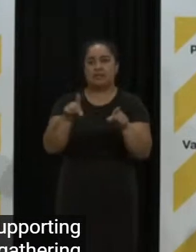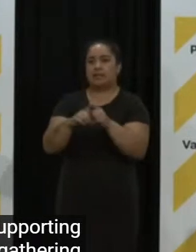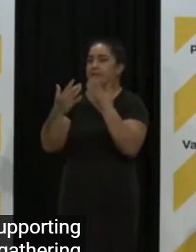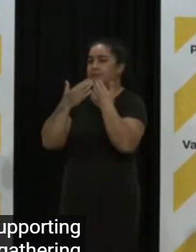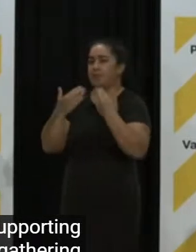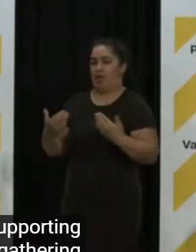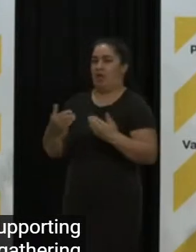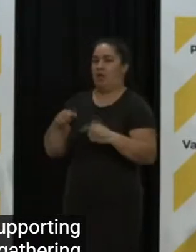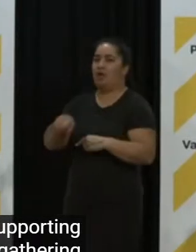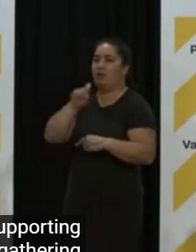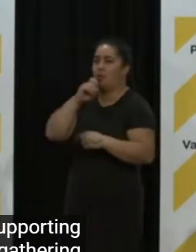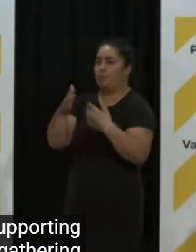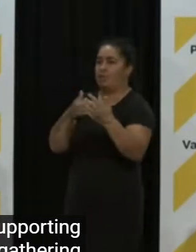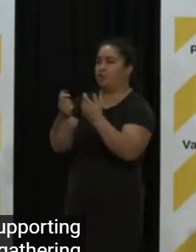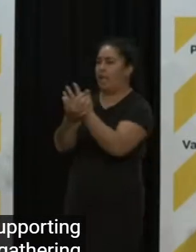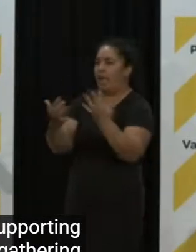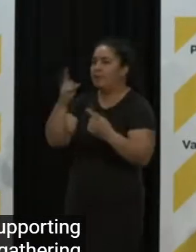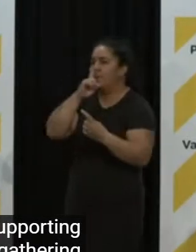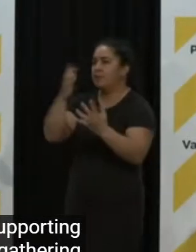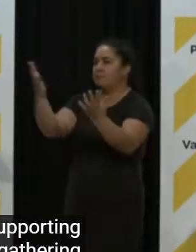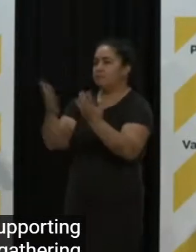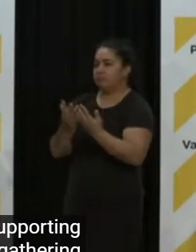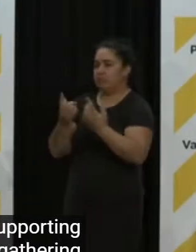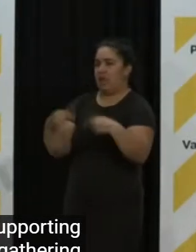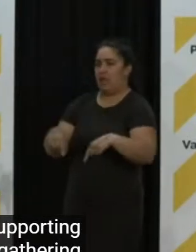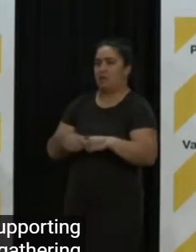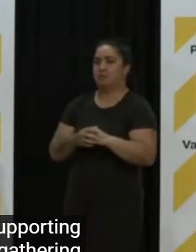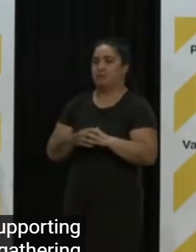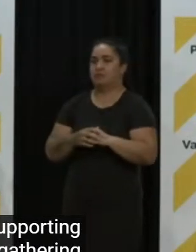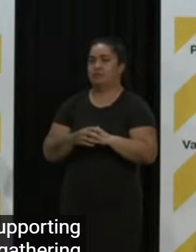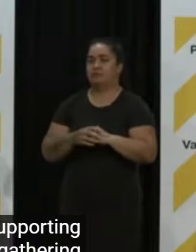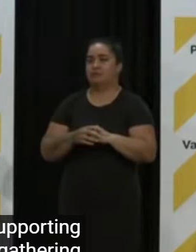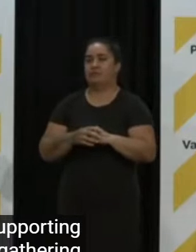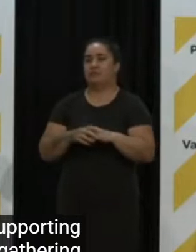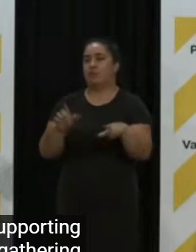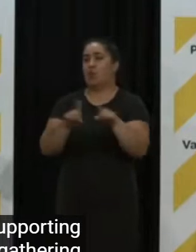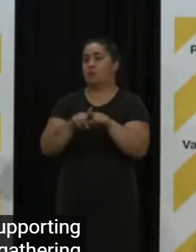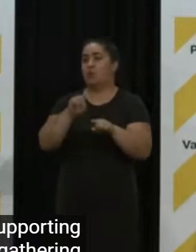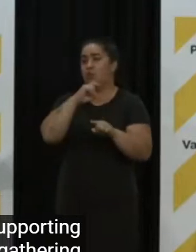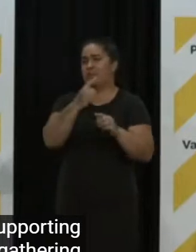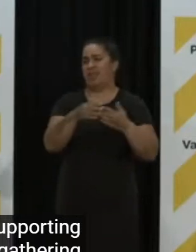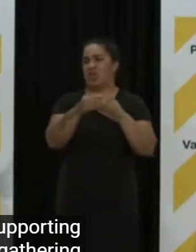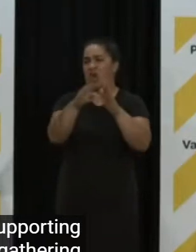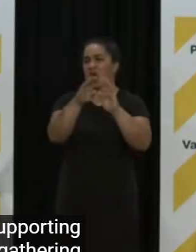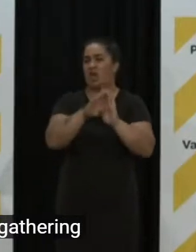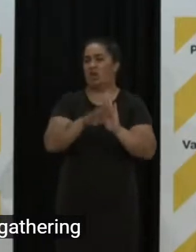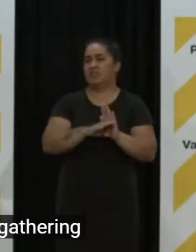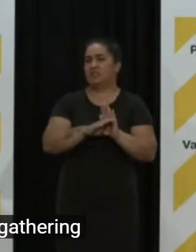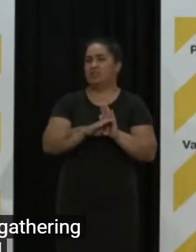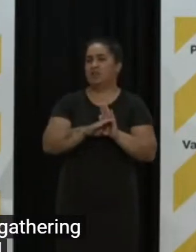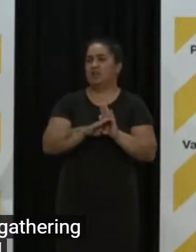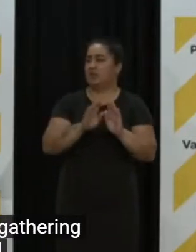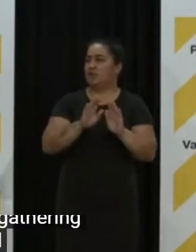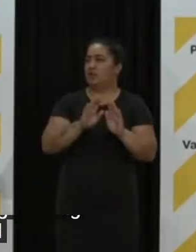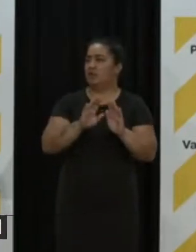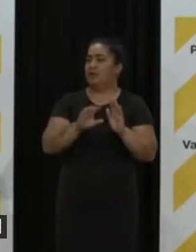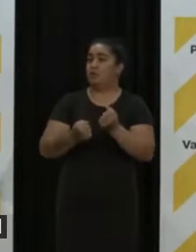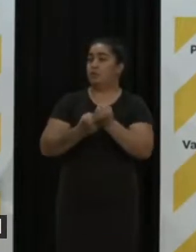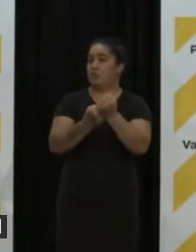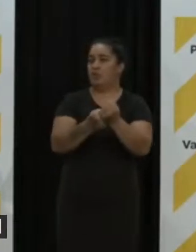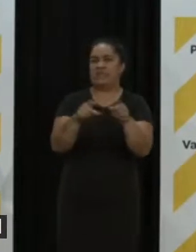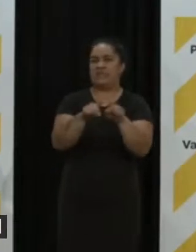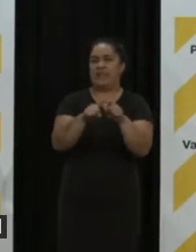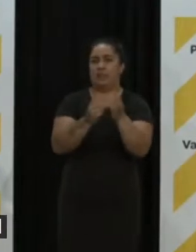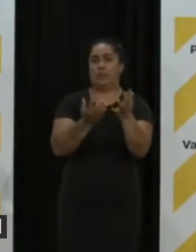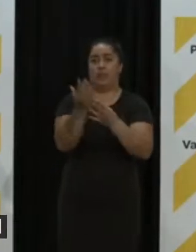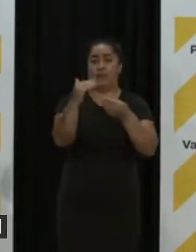no different. There is also, there will be guidance that goes out to support, as was under the alert level